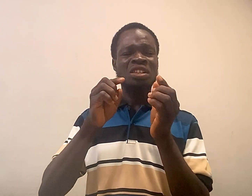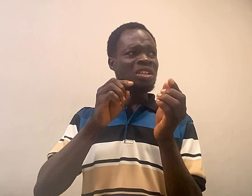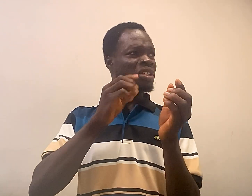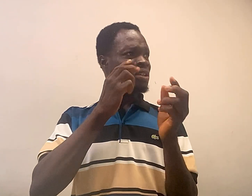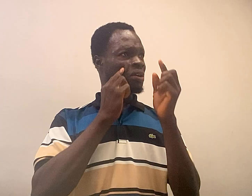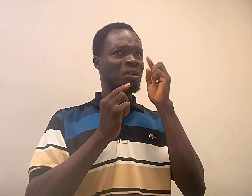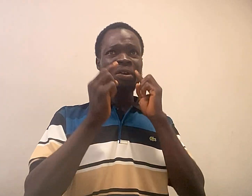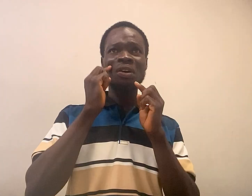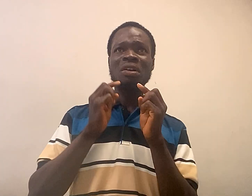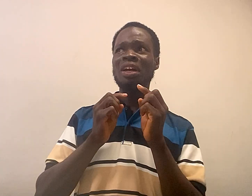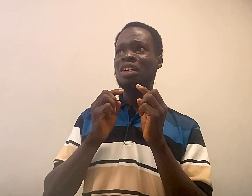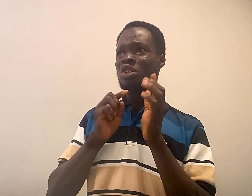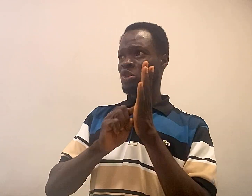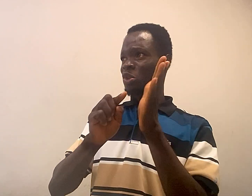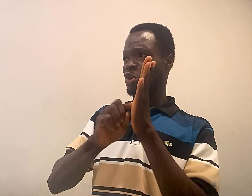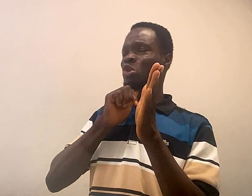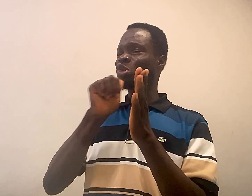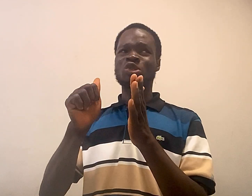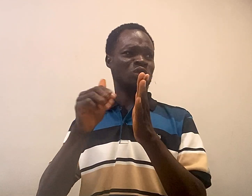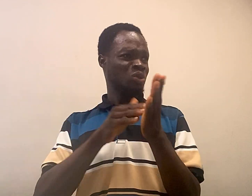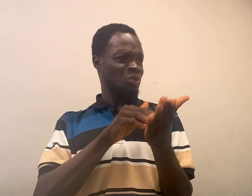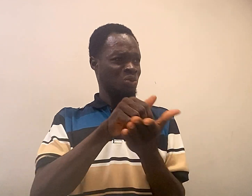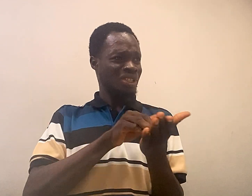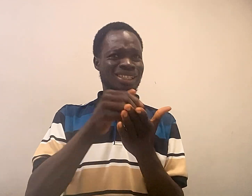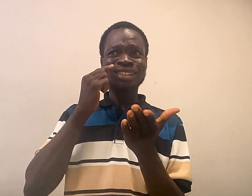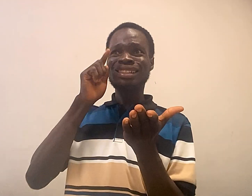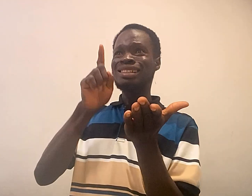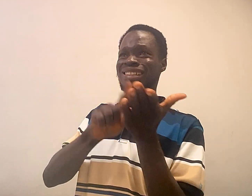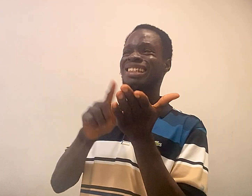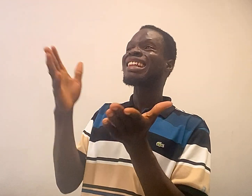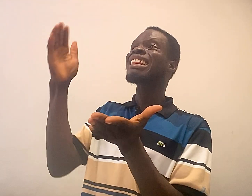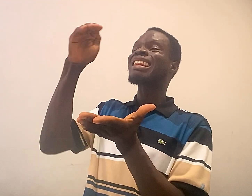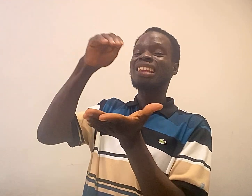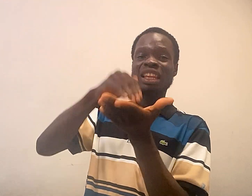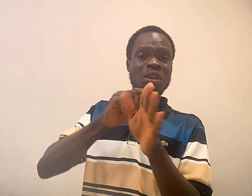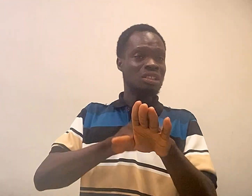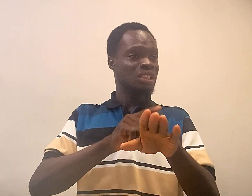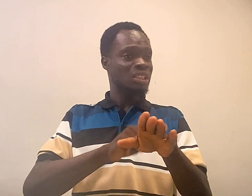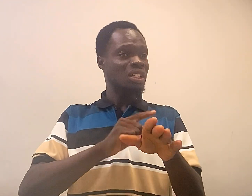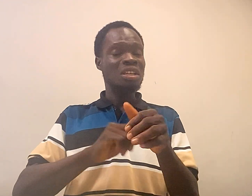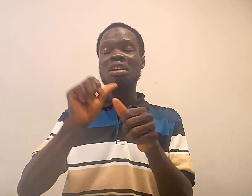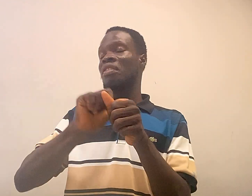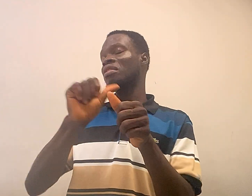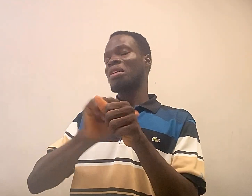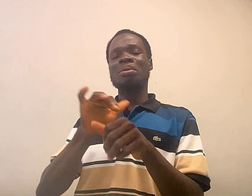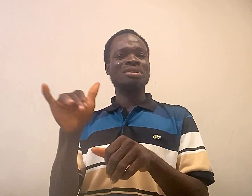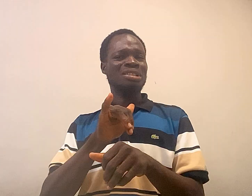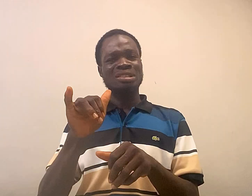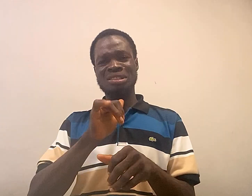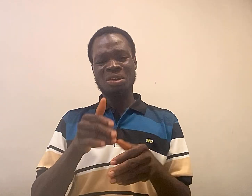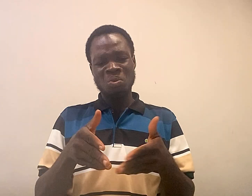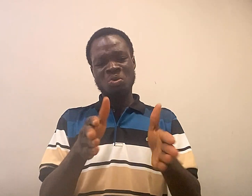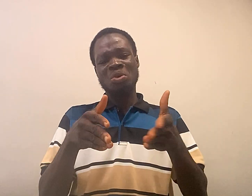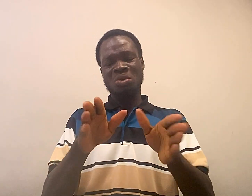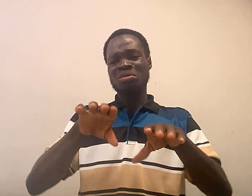weak? I've seen it 1,000 times, and every time it ends the same way. Broken,